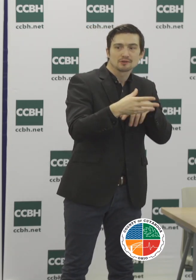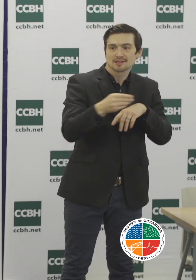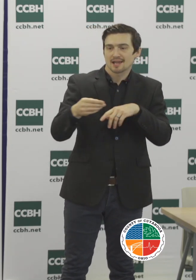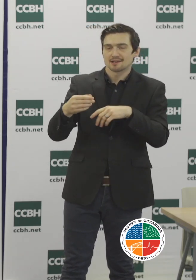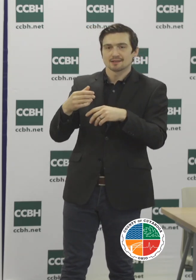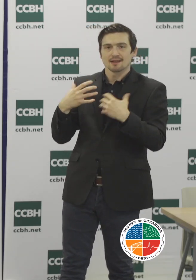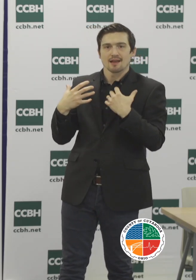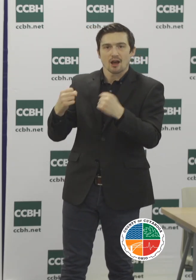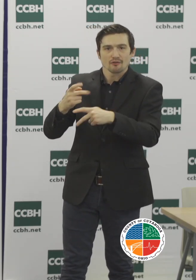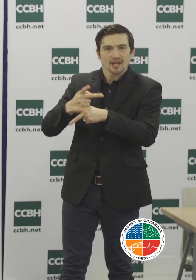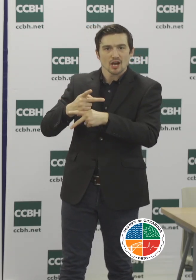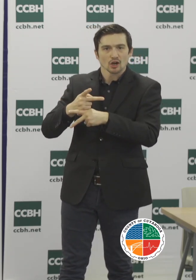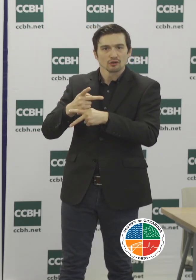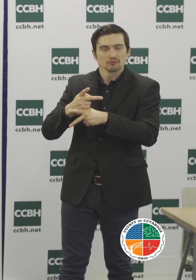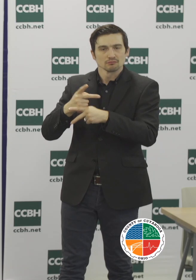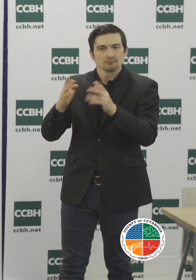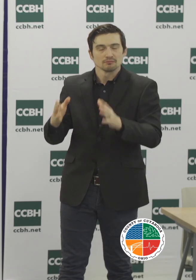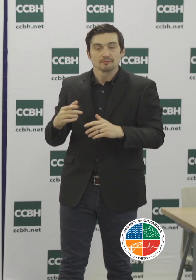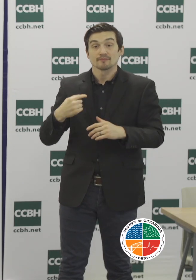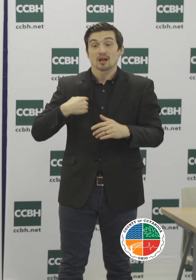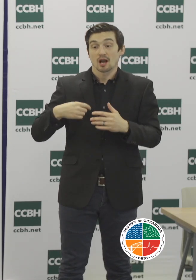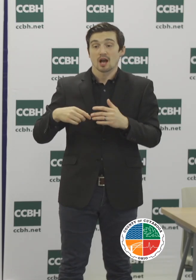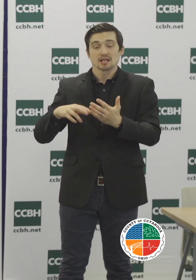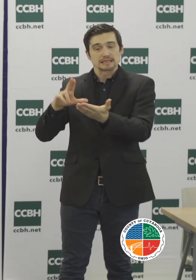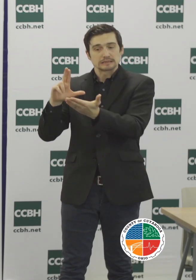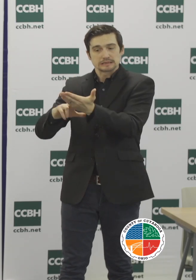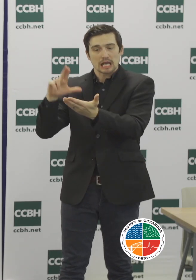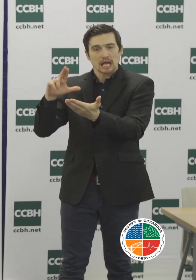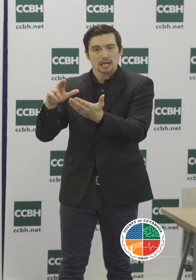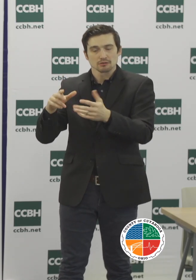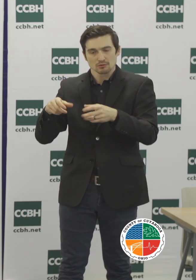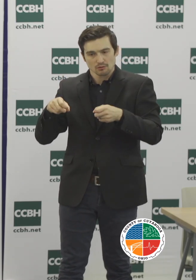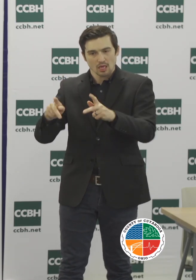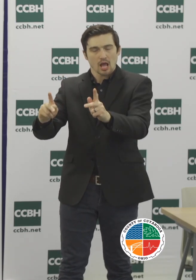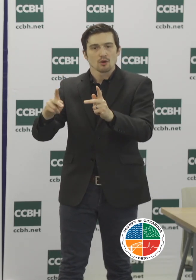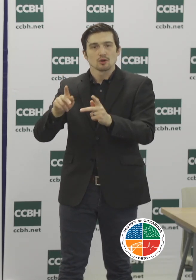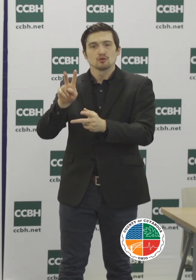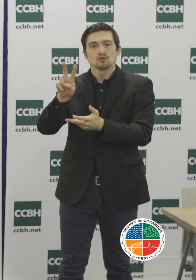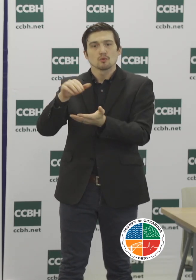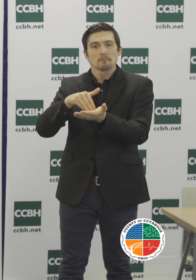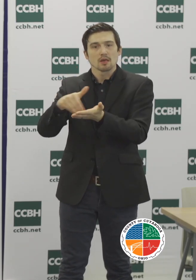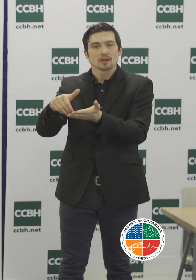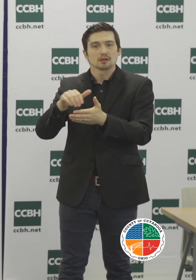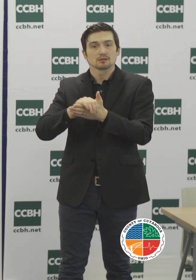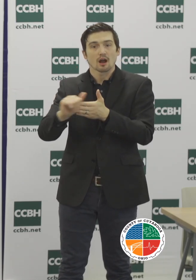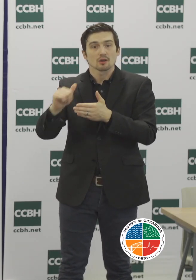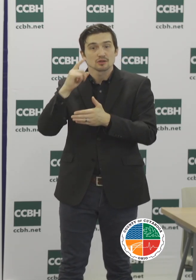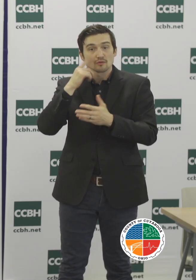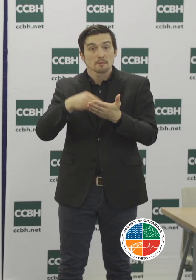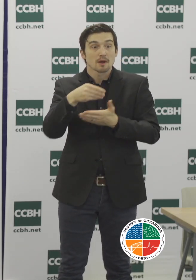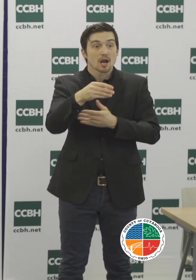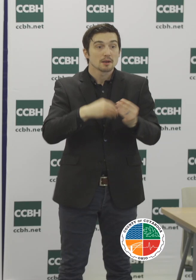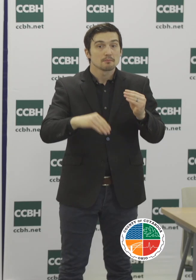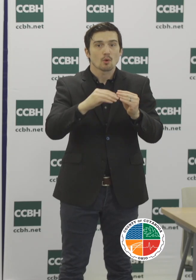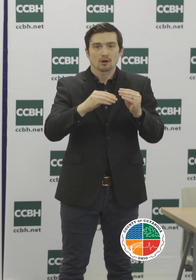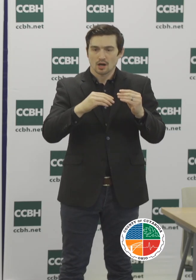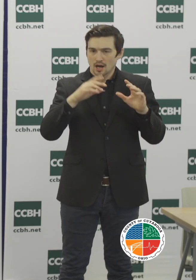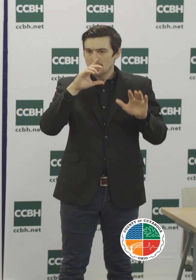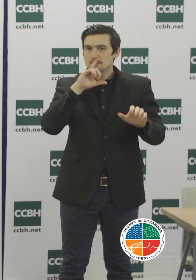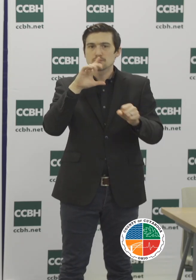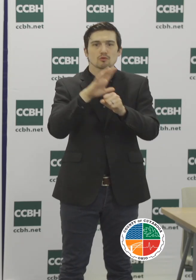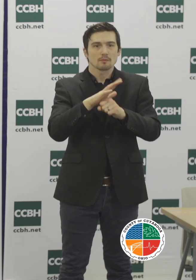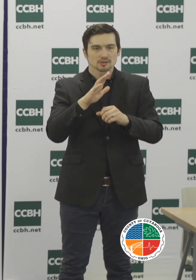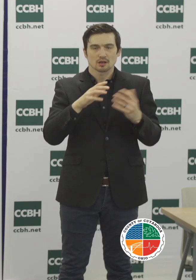I authorized $2 million for the purchase of PPE early on and have pledged to do more as the need